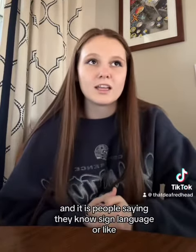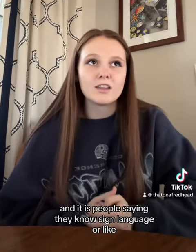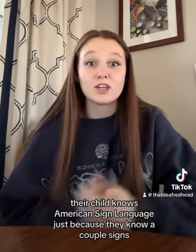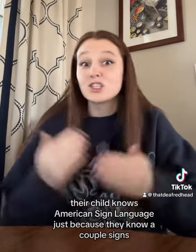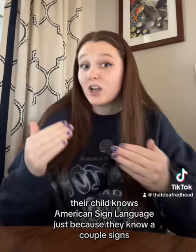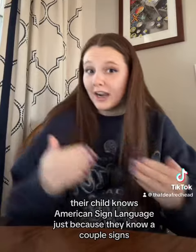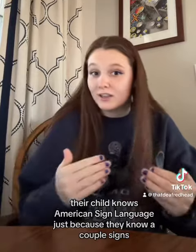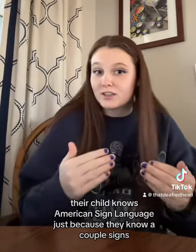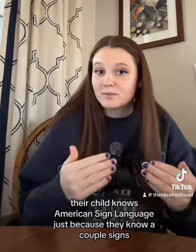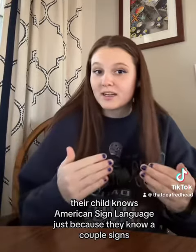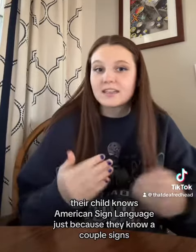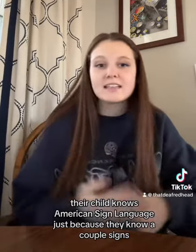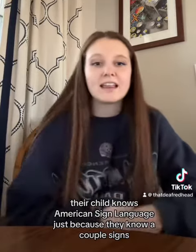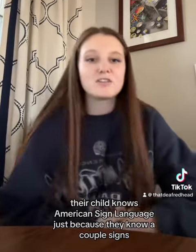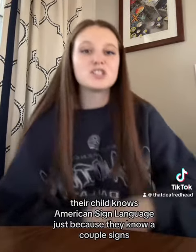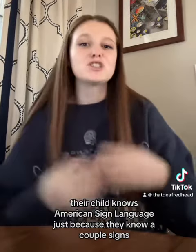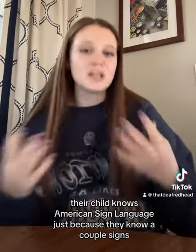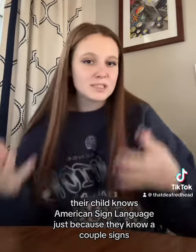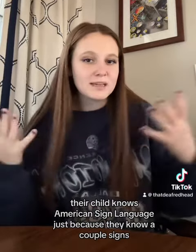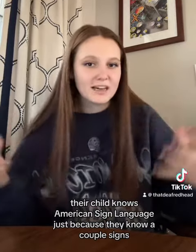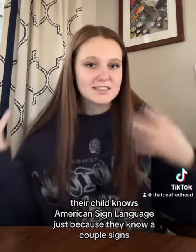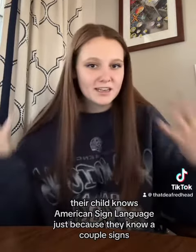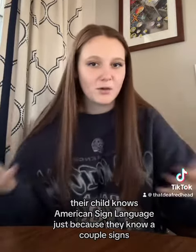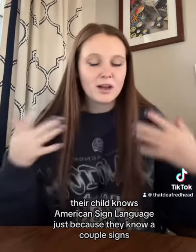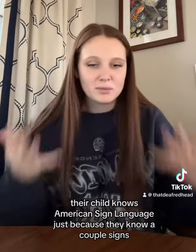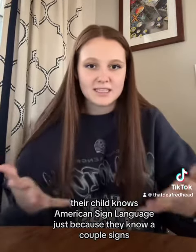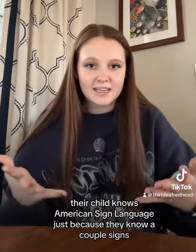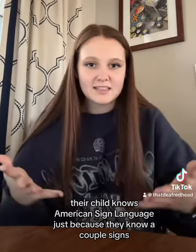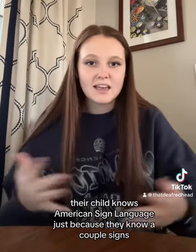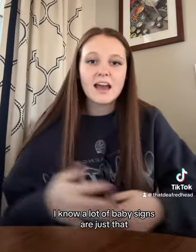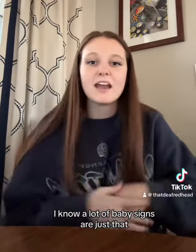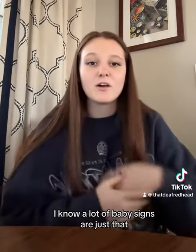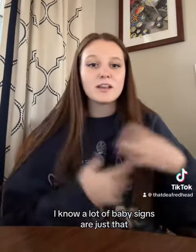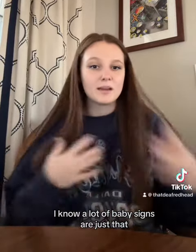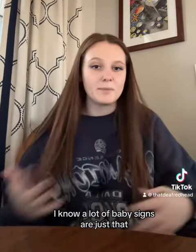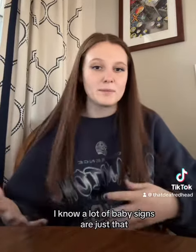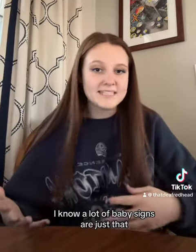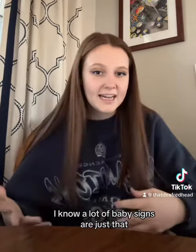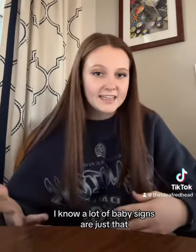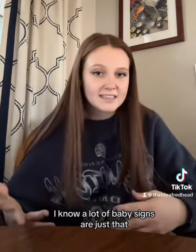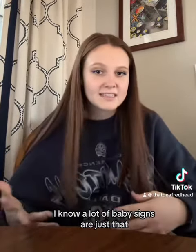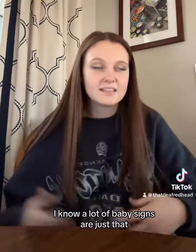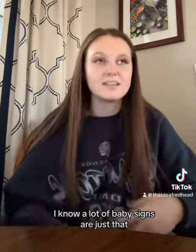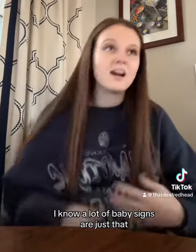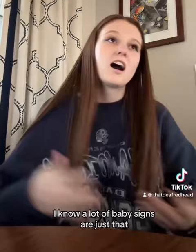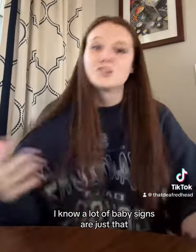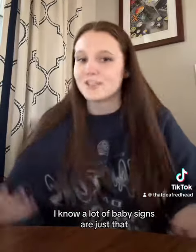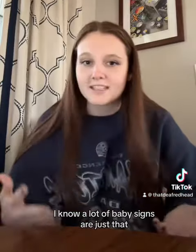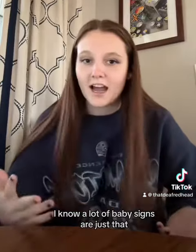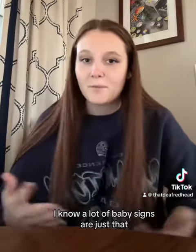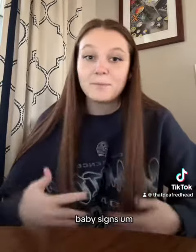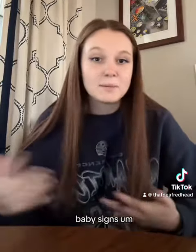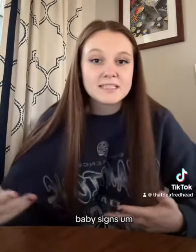their child knows American Sign Language just because they know a couple signs. I know a lot of baby signs are just that, baby